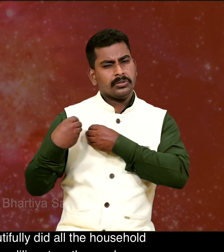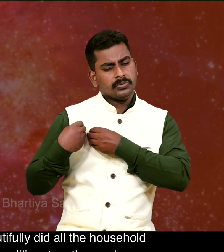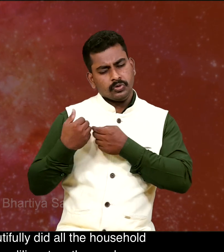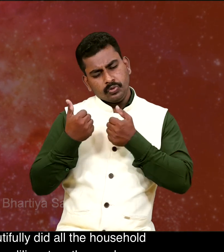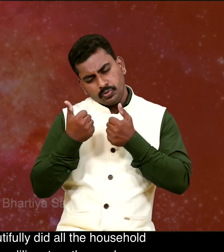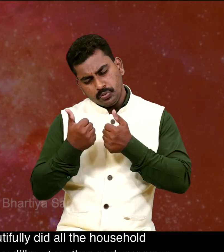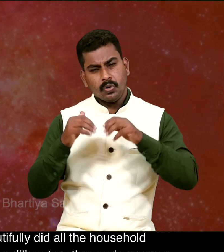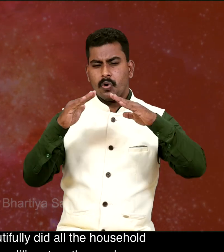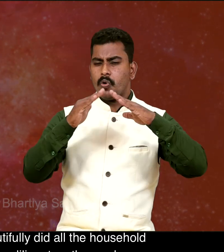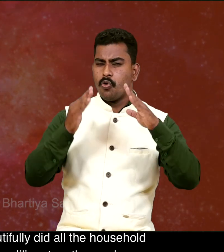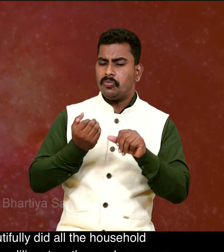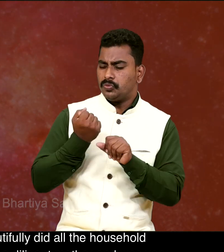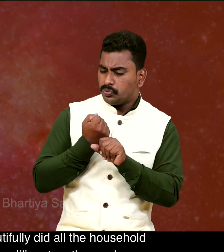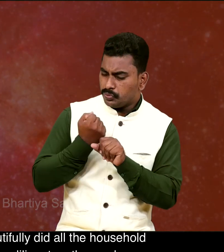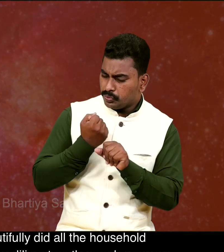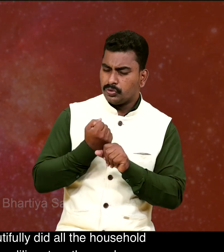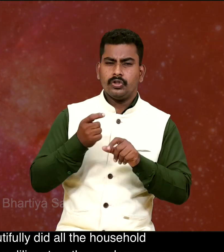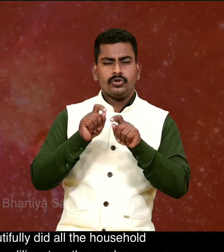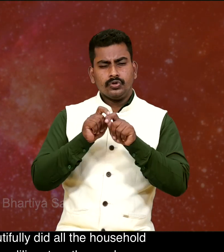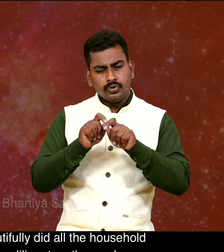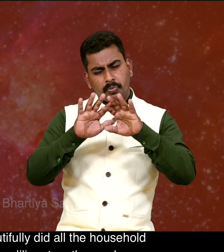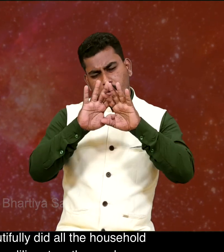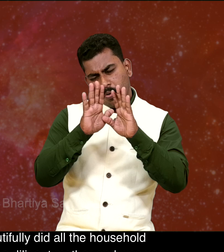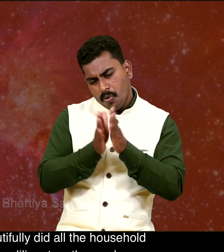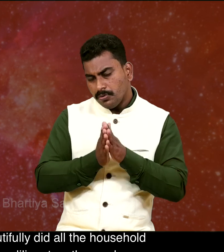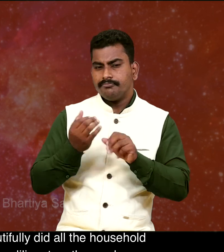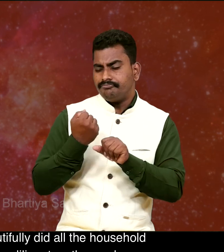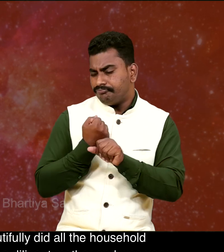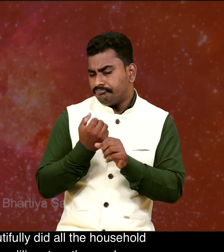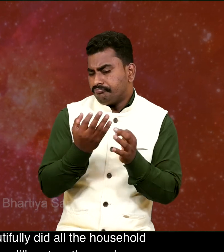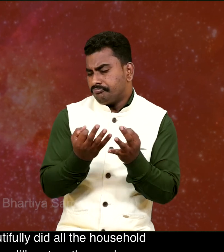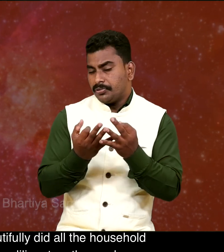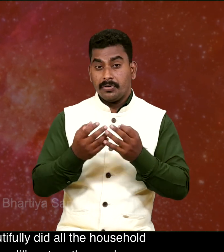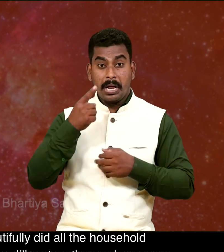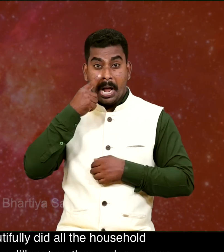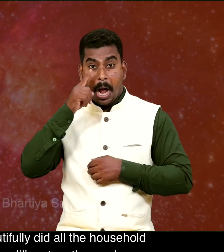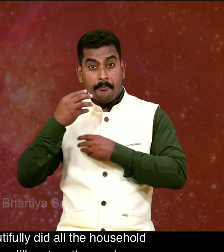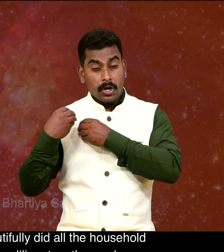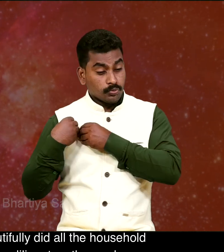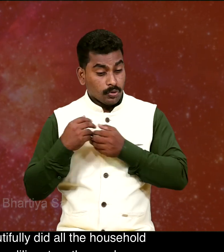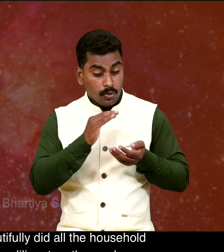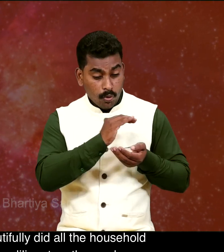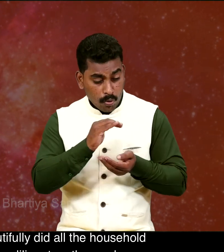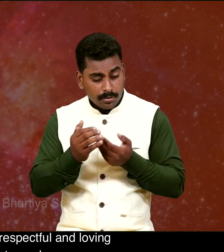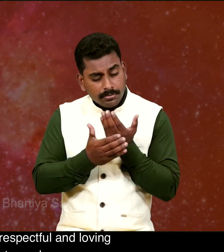the household tasks, was a diligent mother, and was very respectful and loving